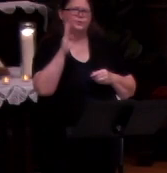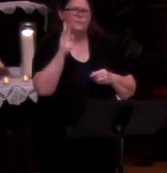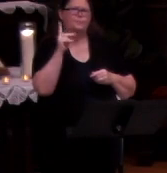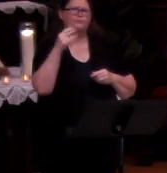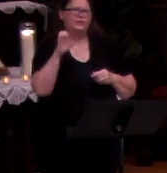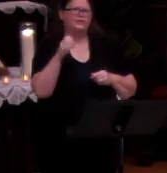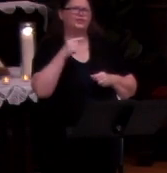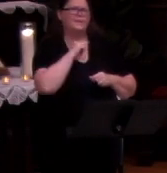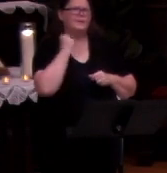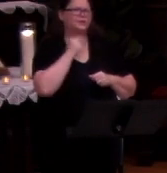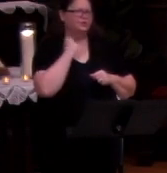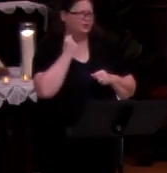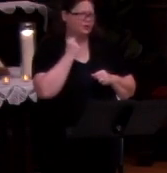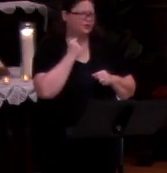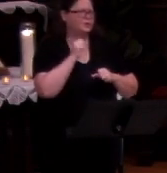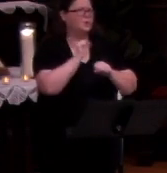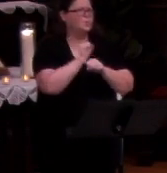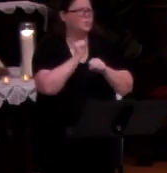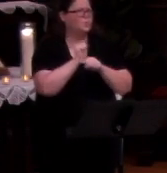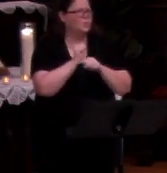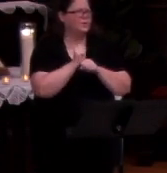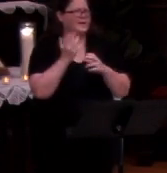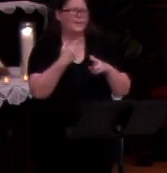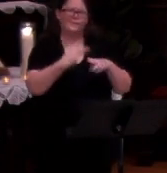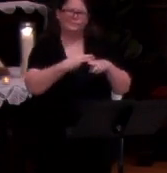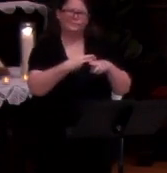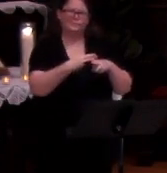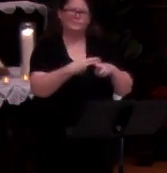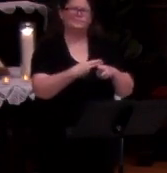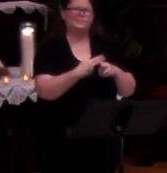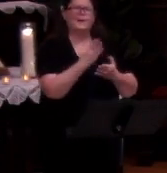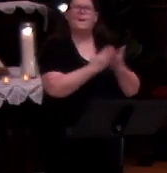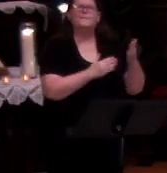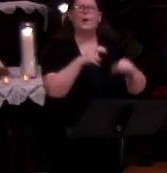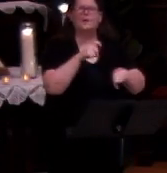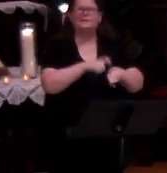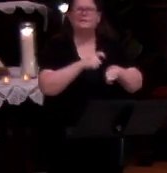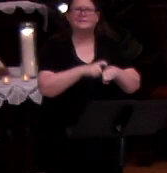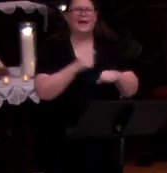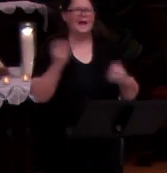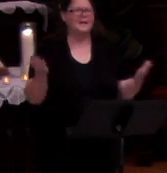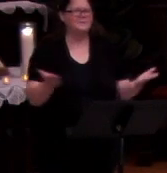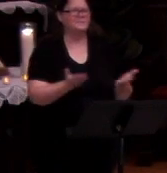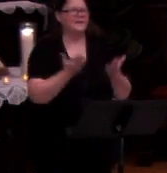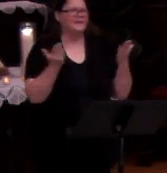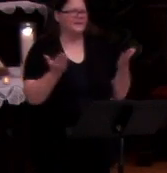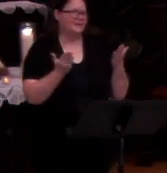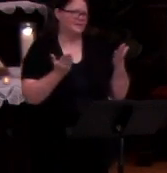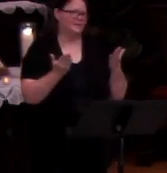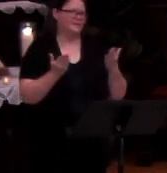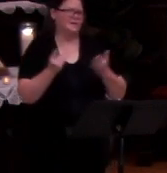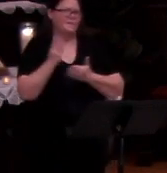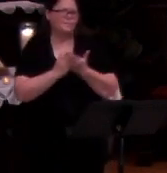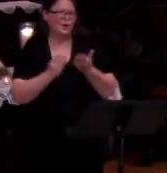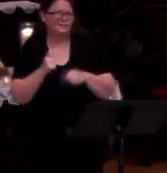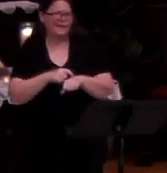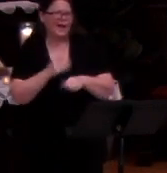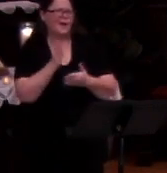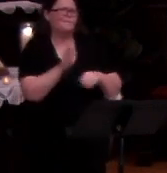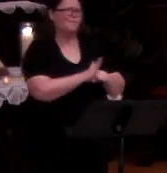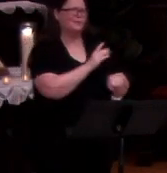been with us, both working part-time to fulfill one full-time position.